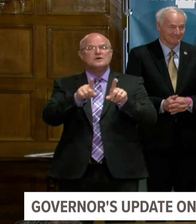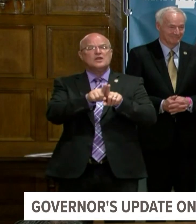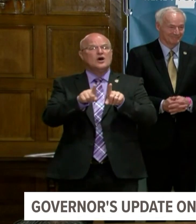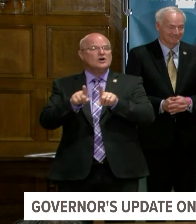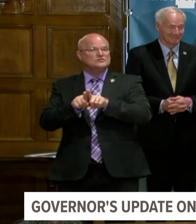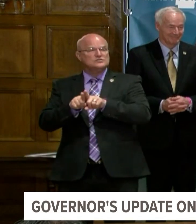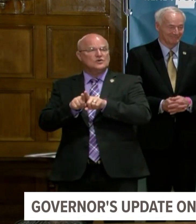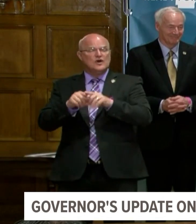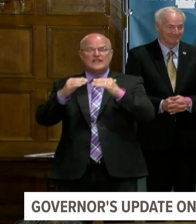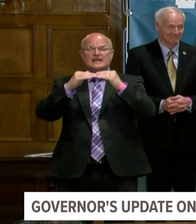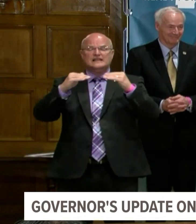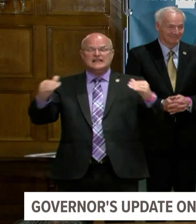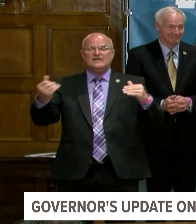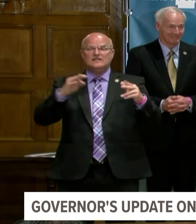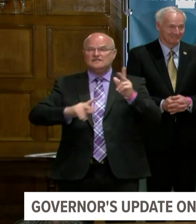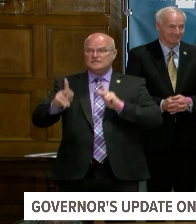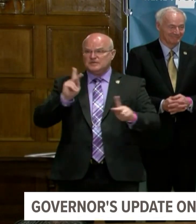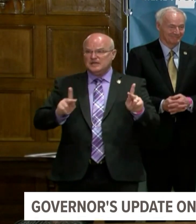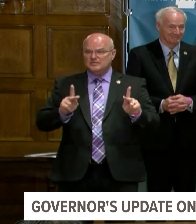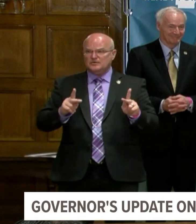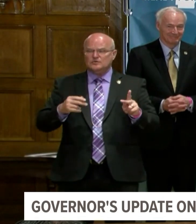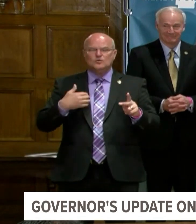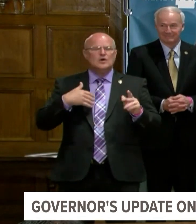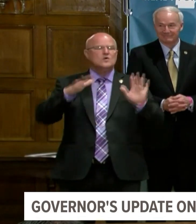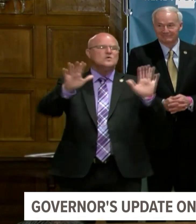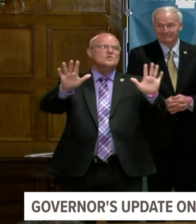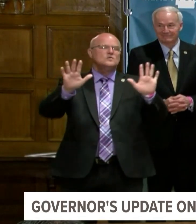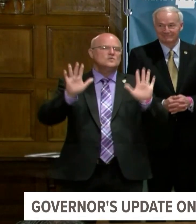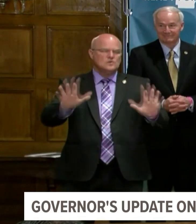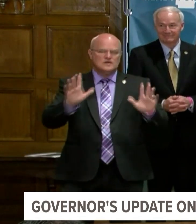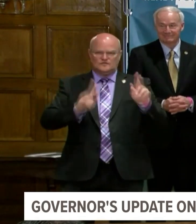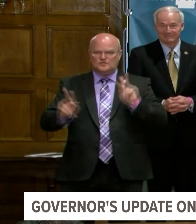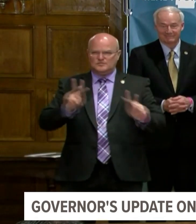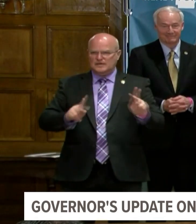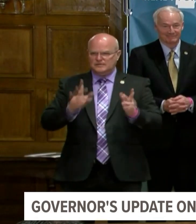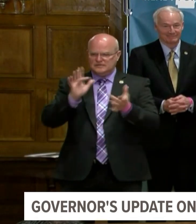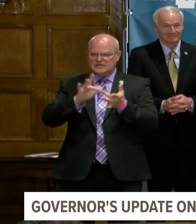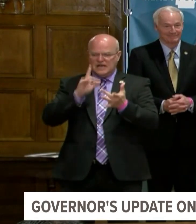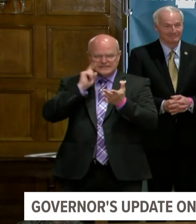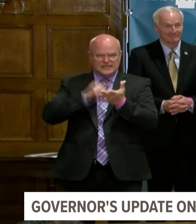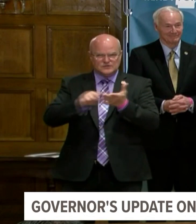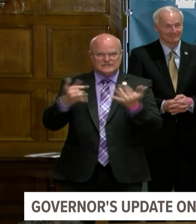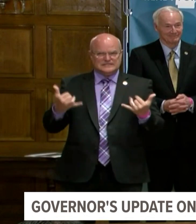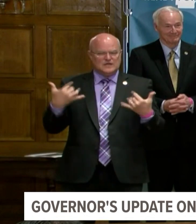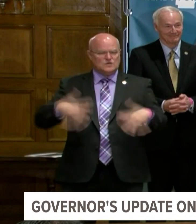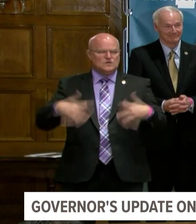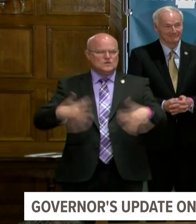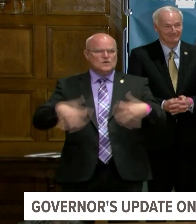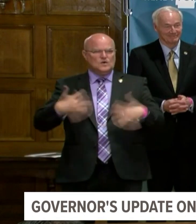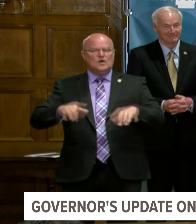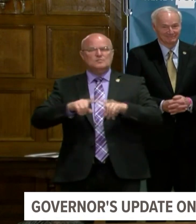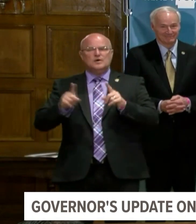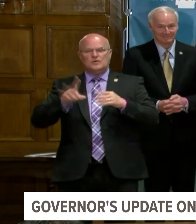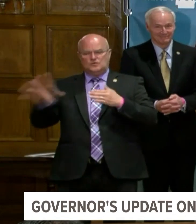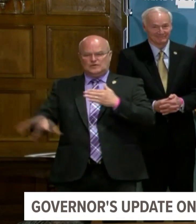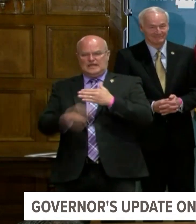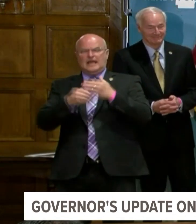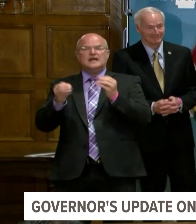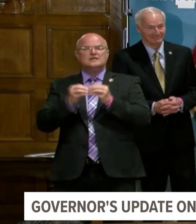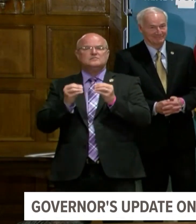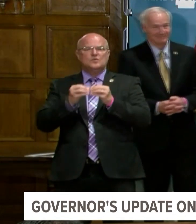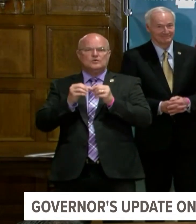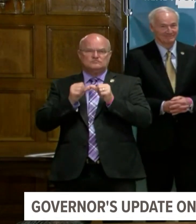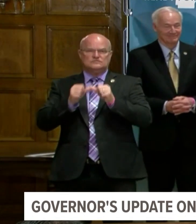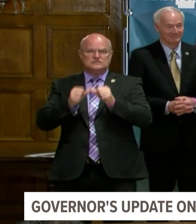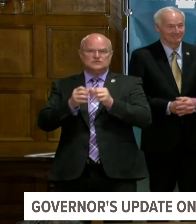also the level of the people. We've got some excellent people who are doing our contact tracing now, but we would like to add to that